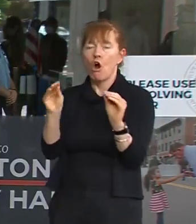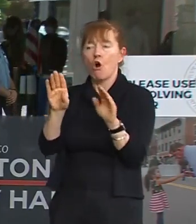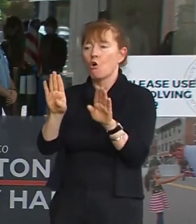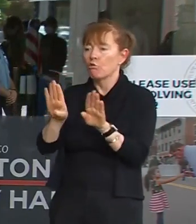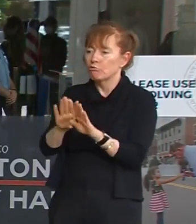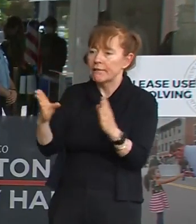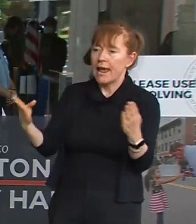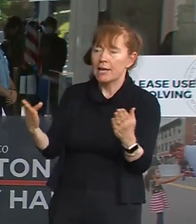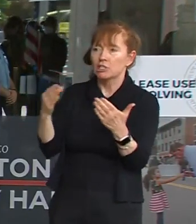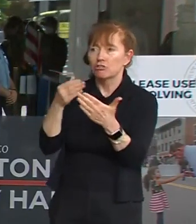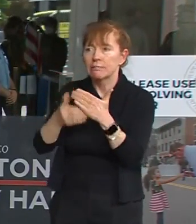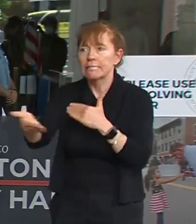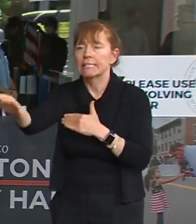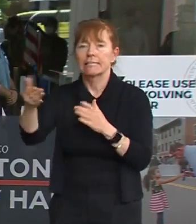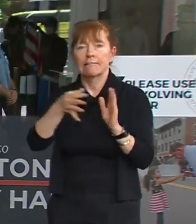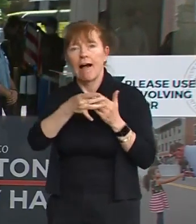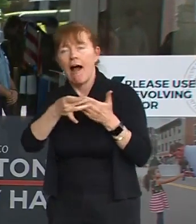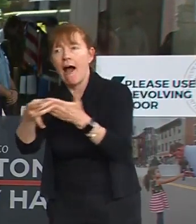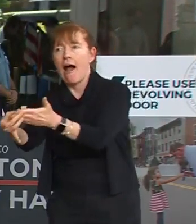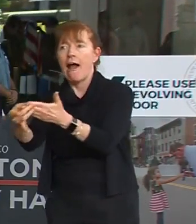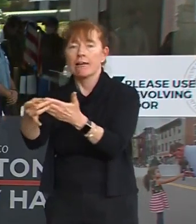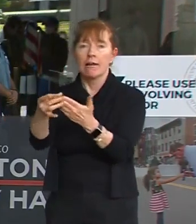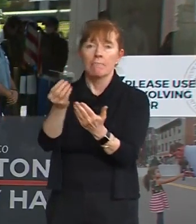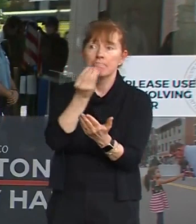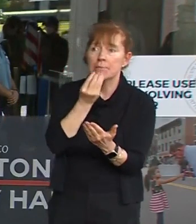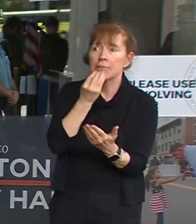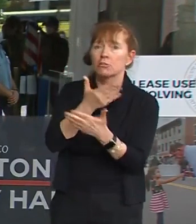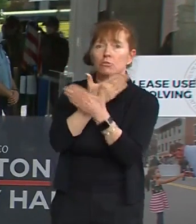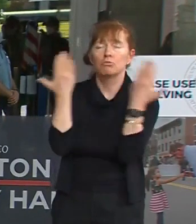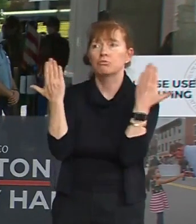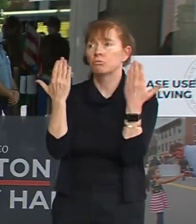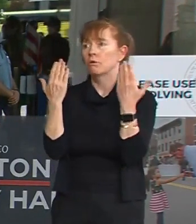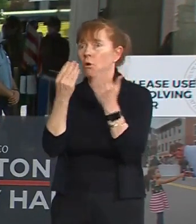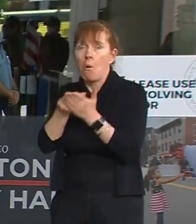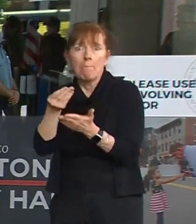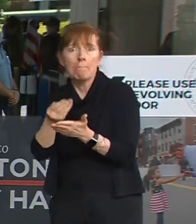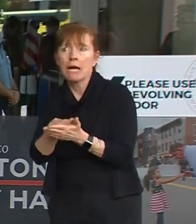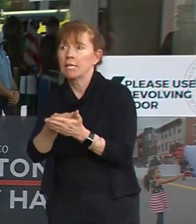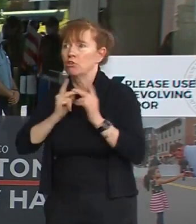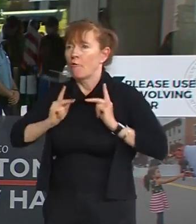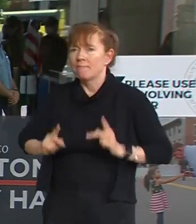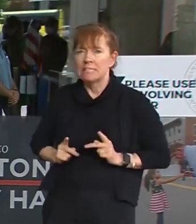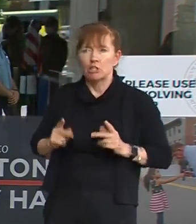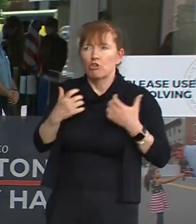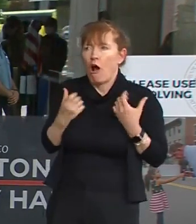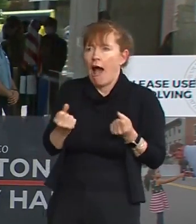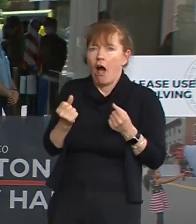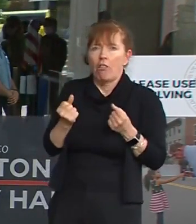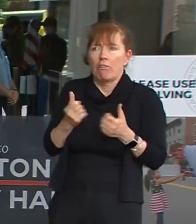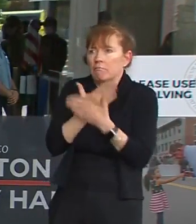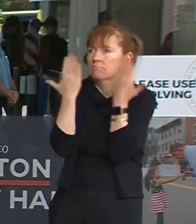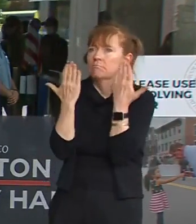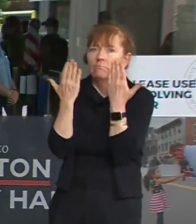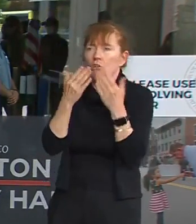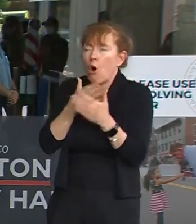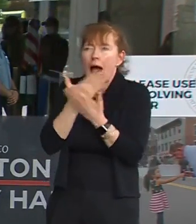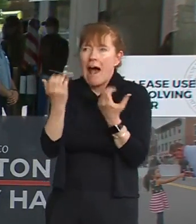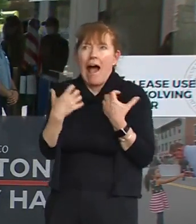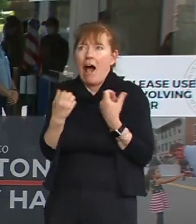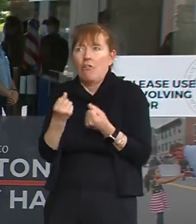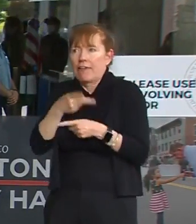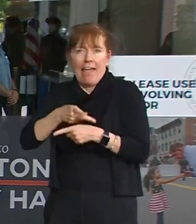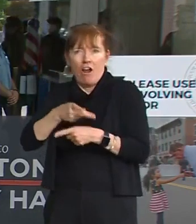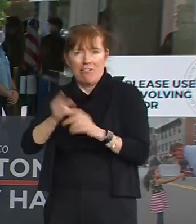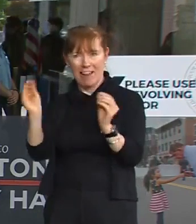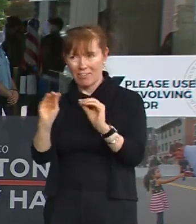housing, no money, no mental or physical health care. You tell me, where does that make sense in anybody's book?